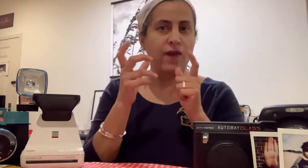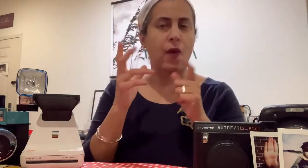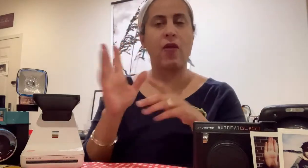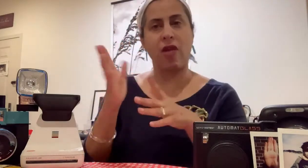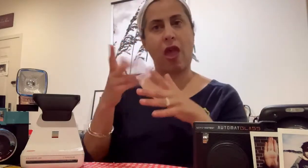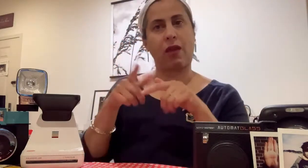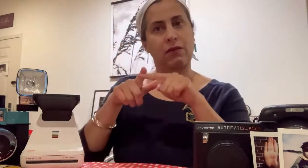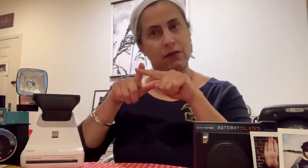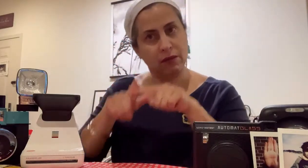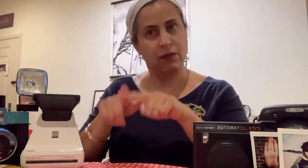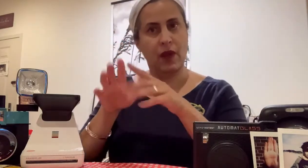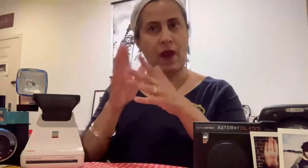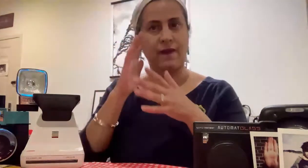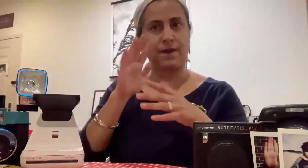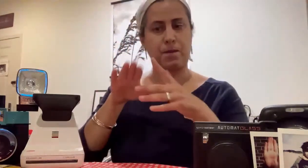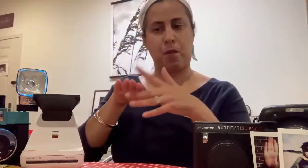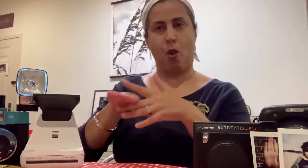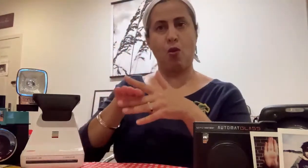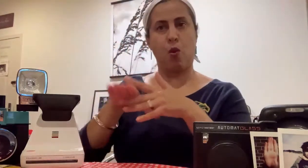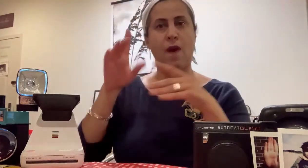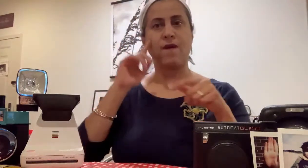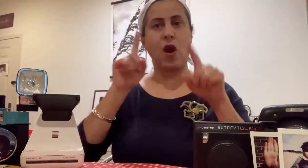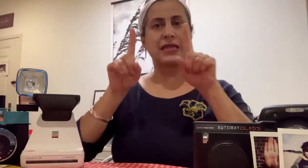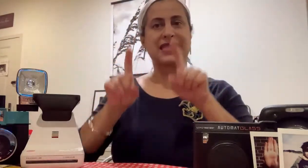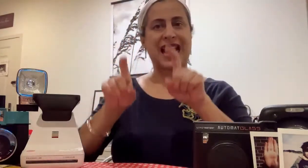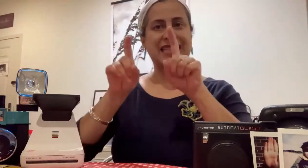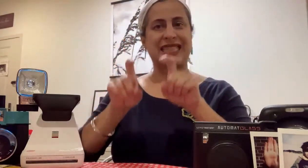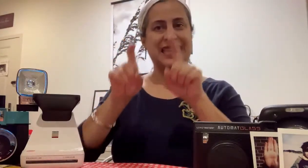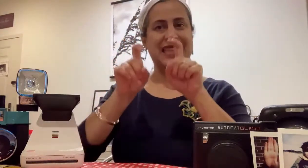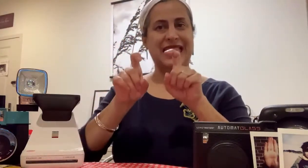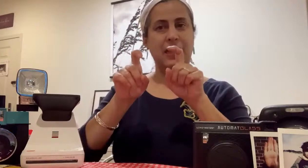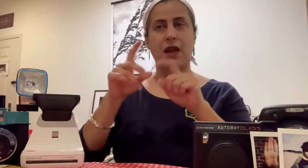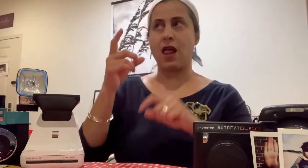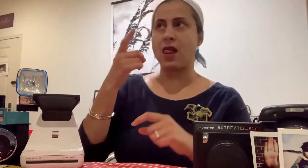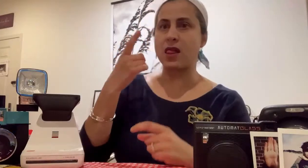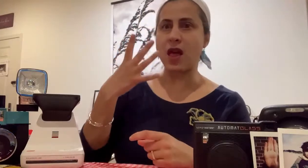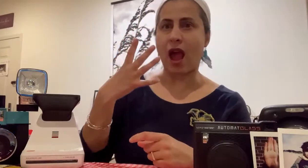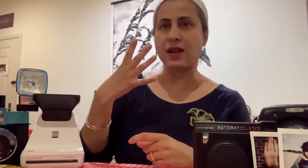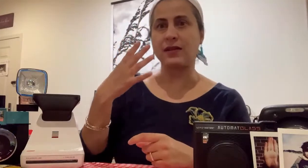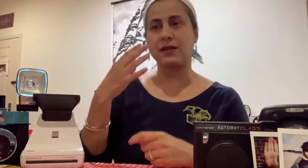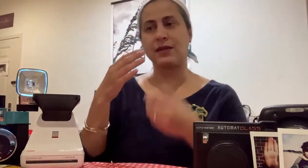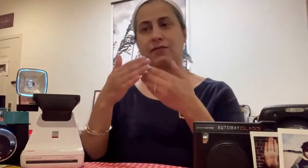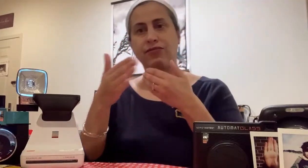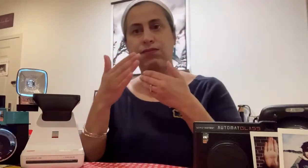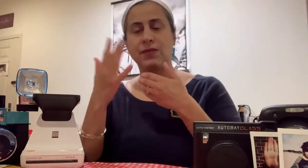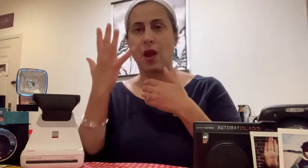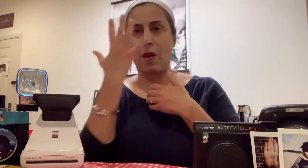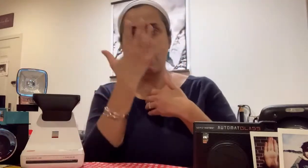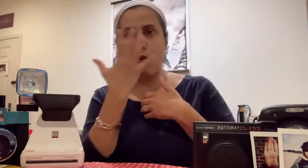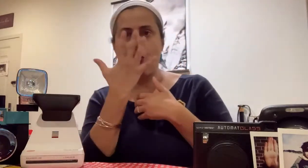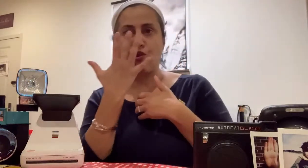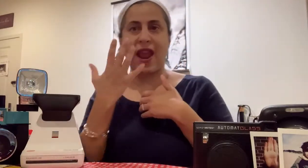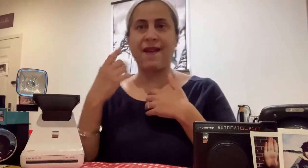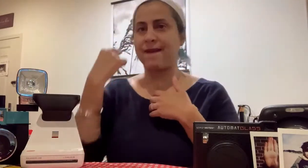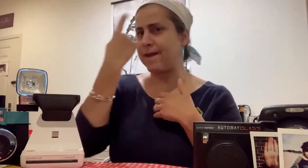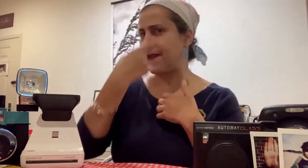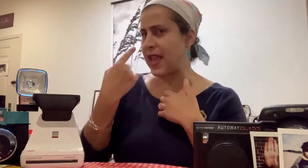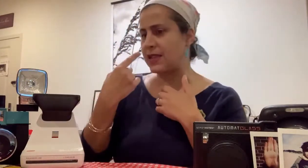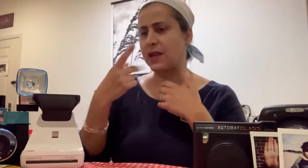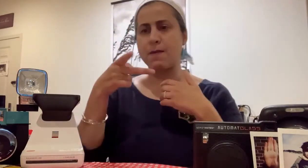I was working with a well-known photographer, and we really depended on Polaroids. And for that, you